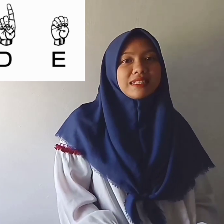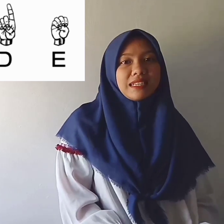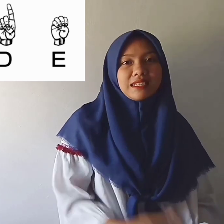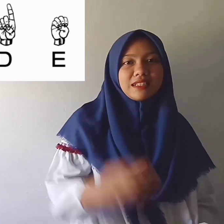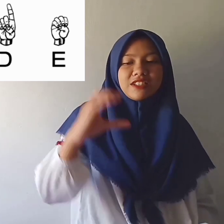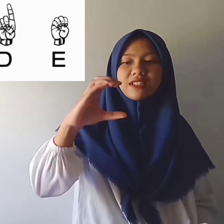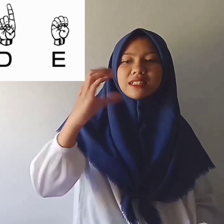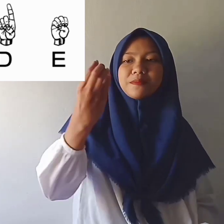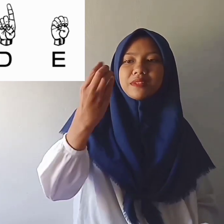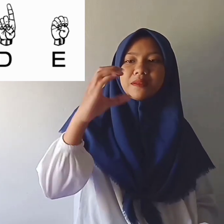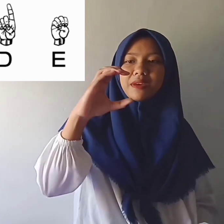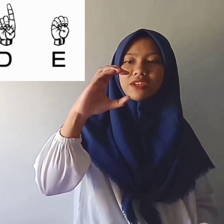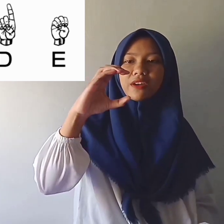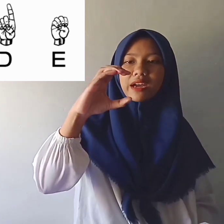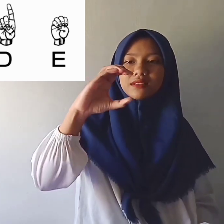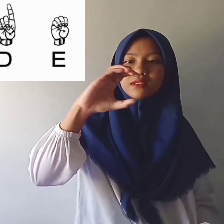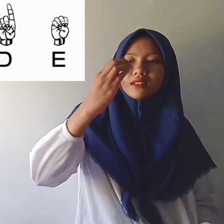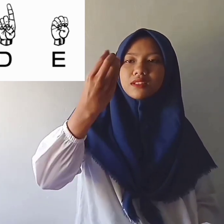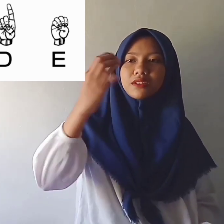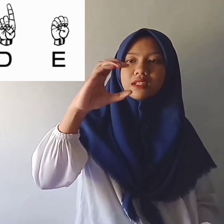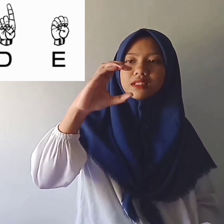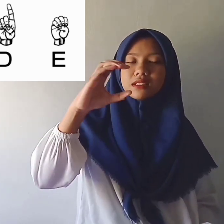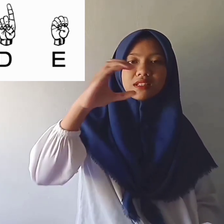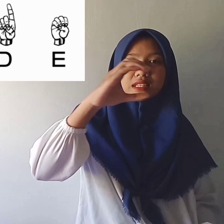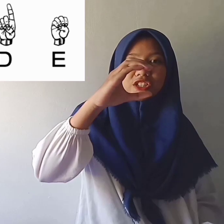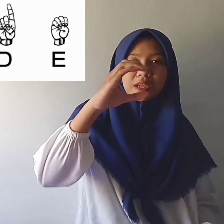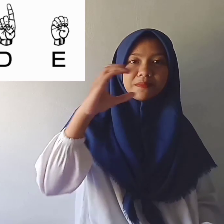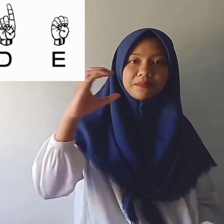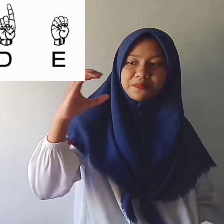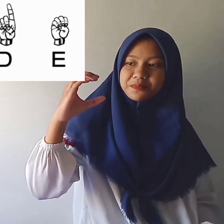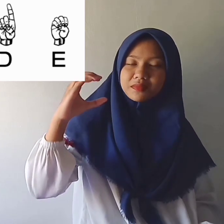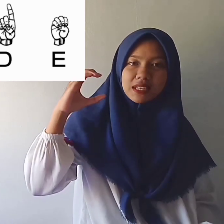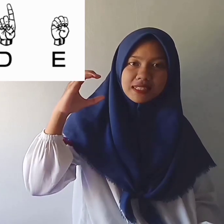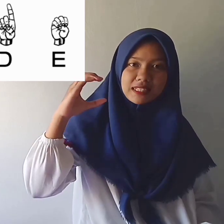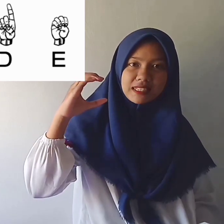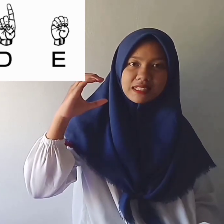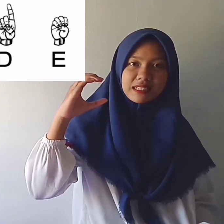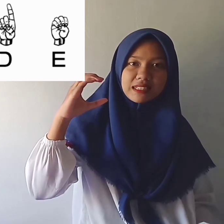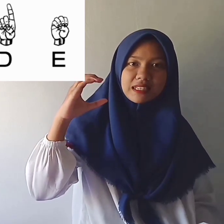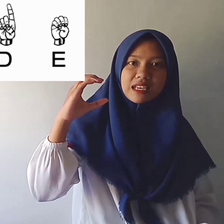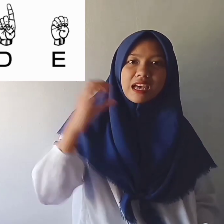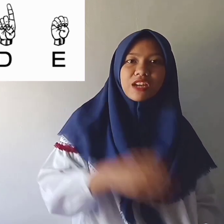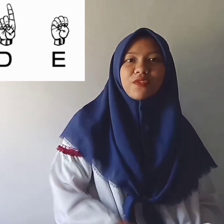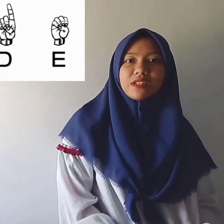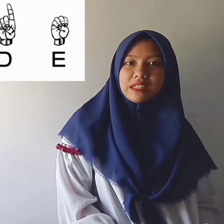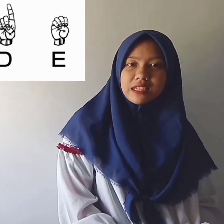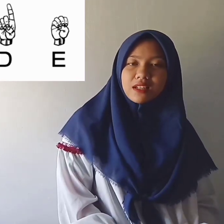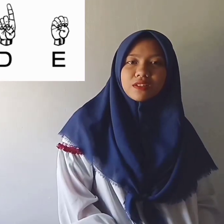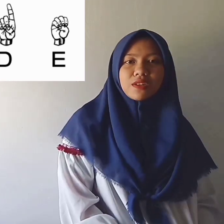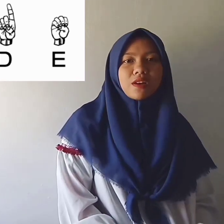C. Just simply make your hand in a C shape. C. And for D is also goes